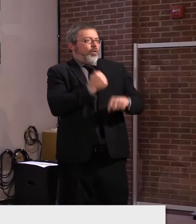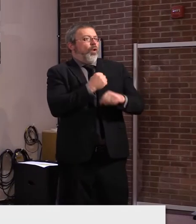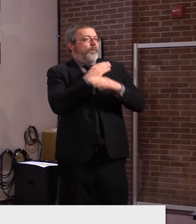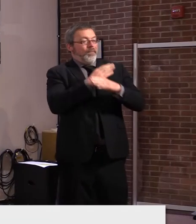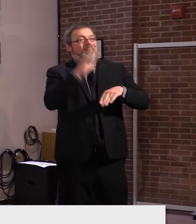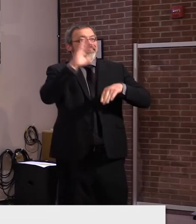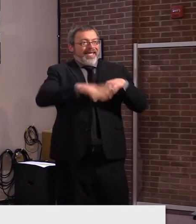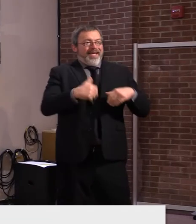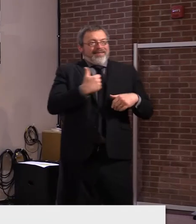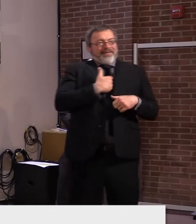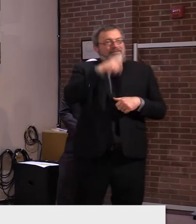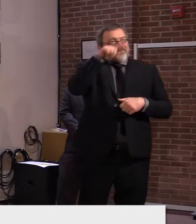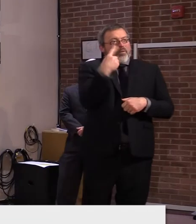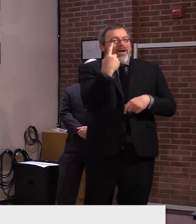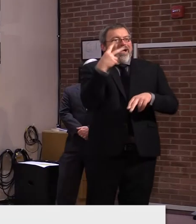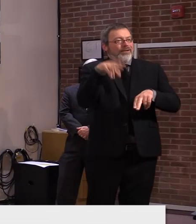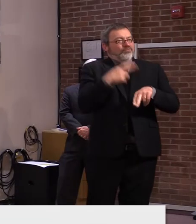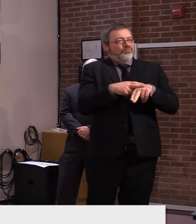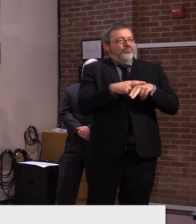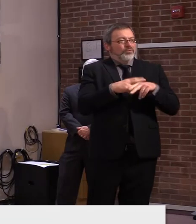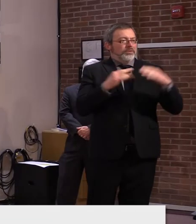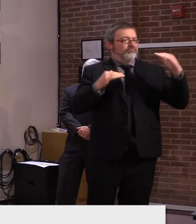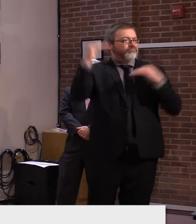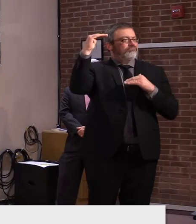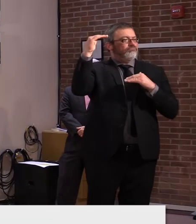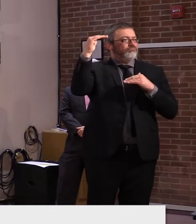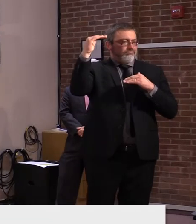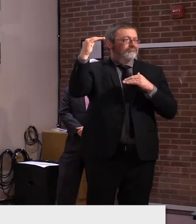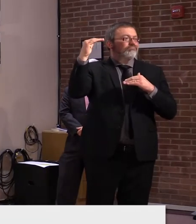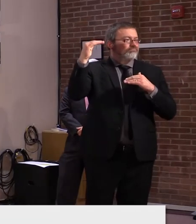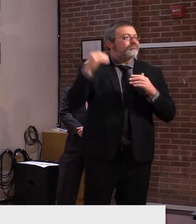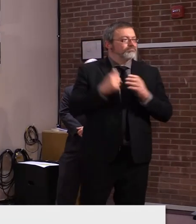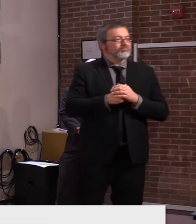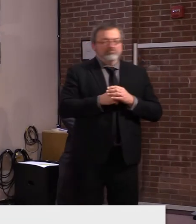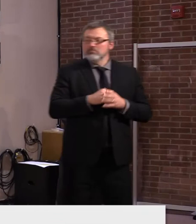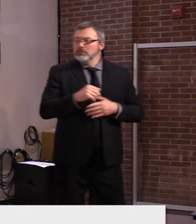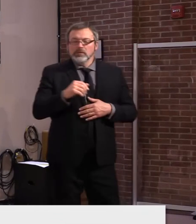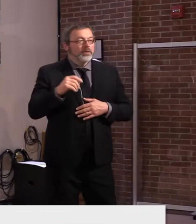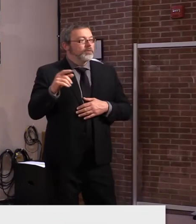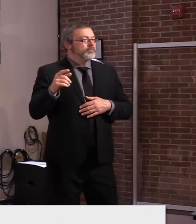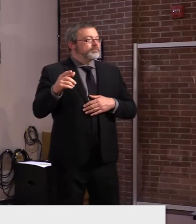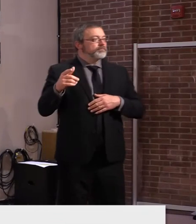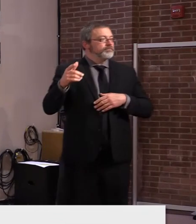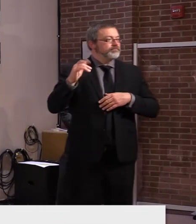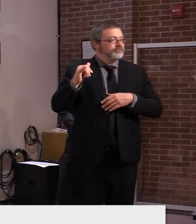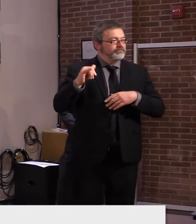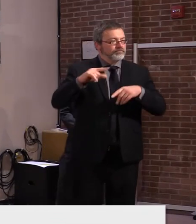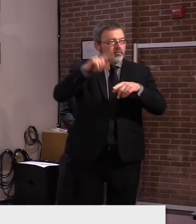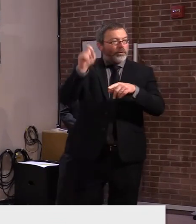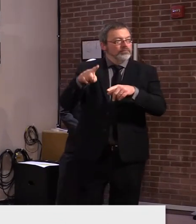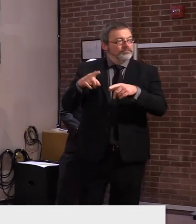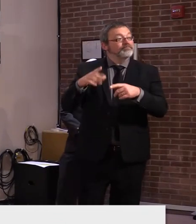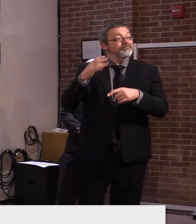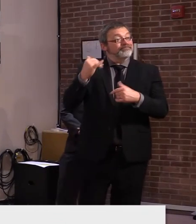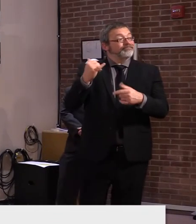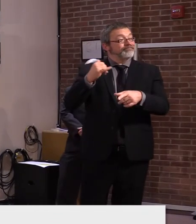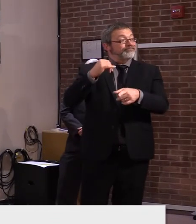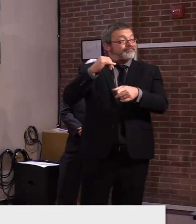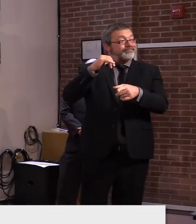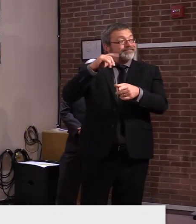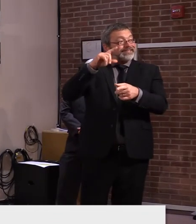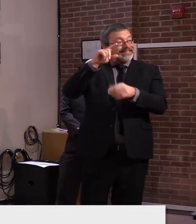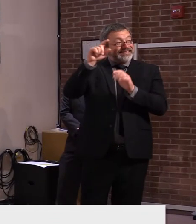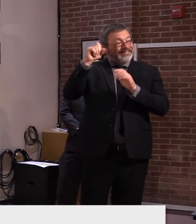Okay, thank you. Governor, how many state employees have been placed on the 5-day unpaid suspension or